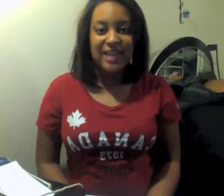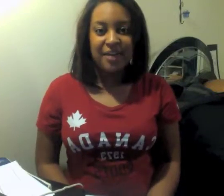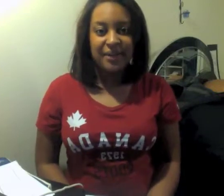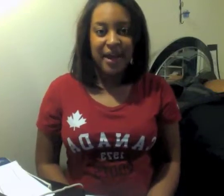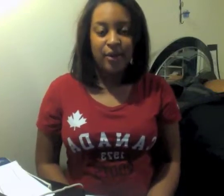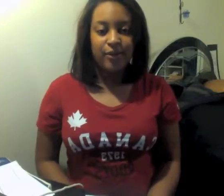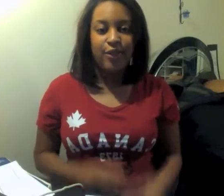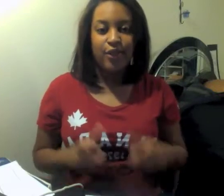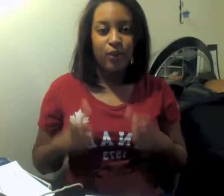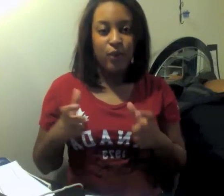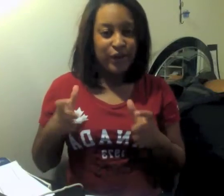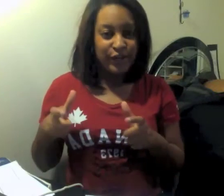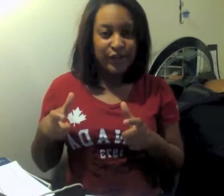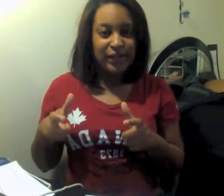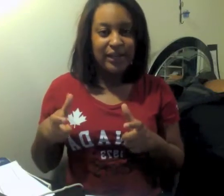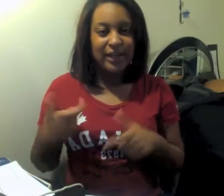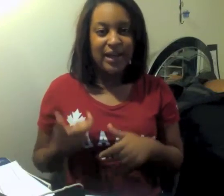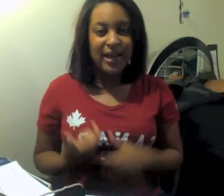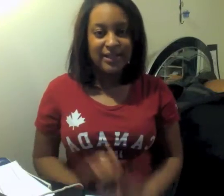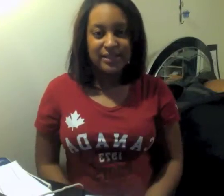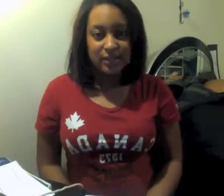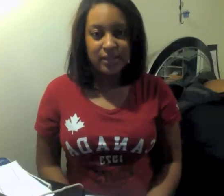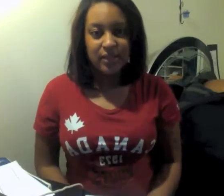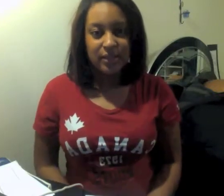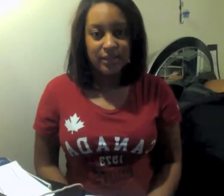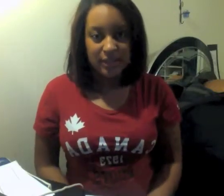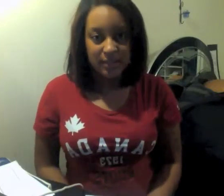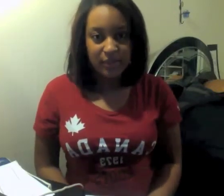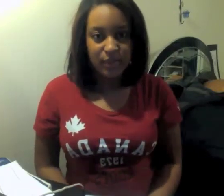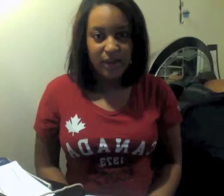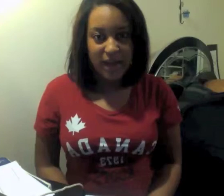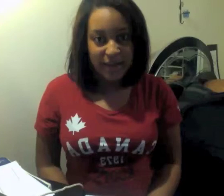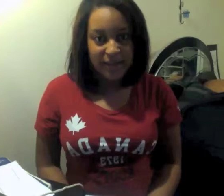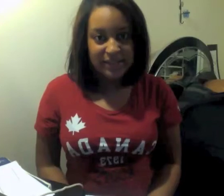sound out the word and not WITHO,